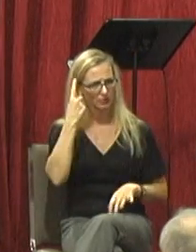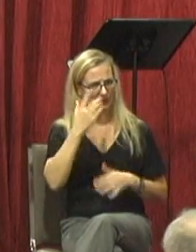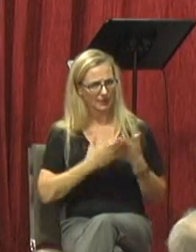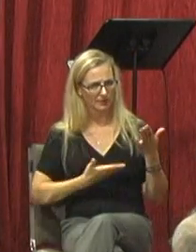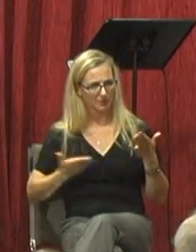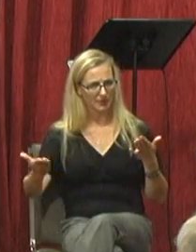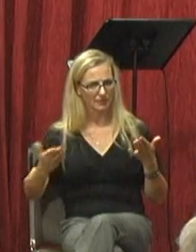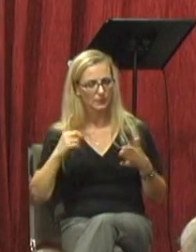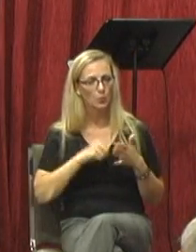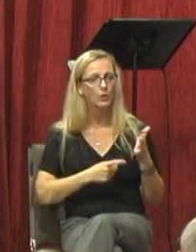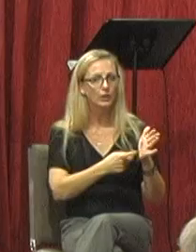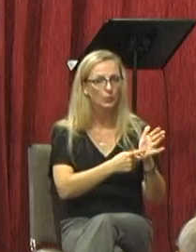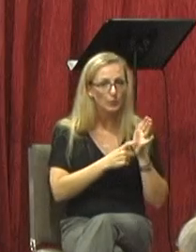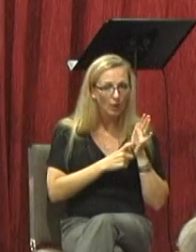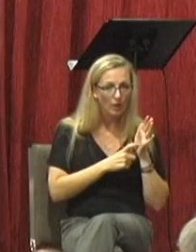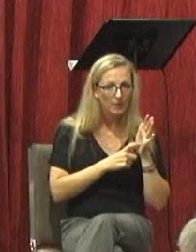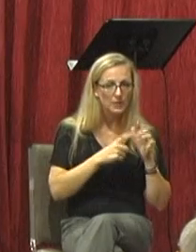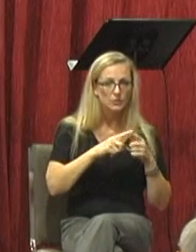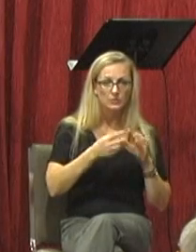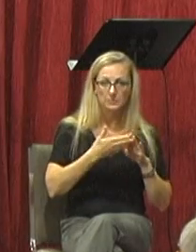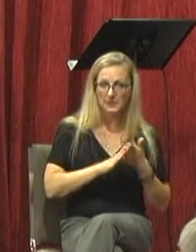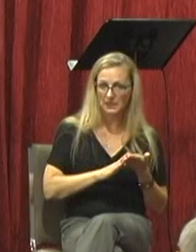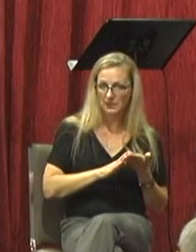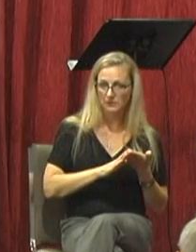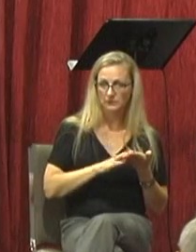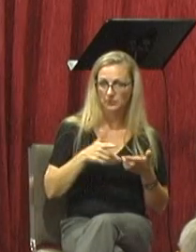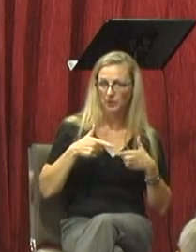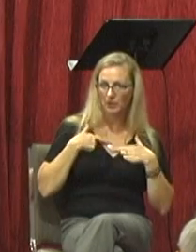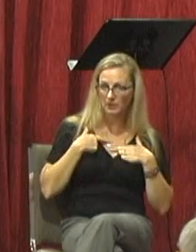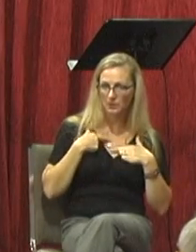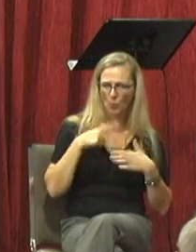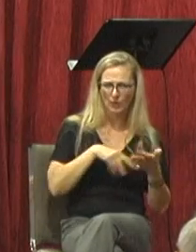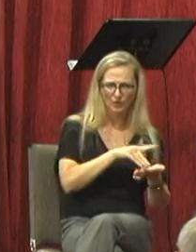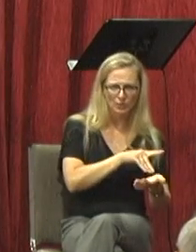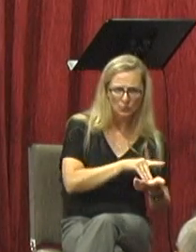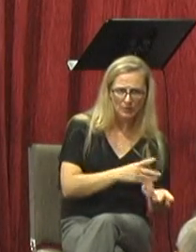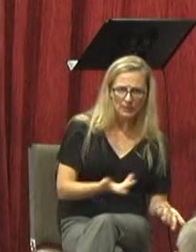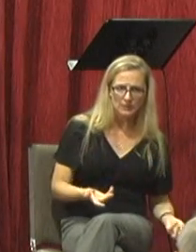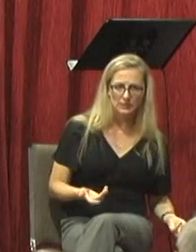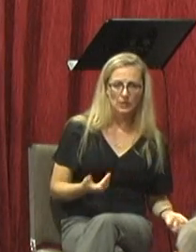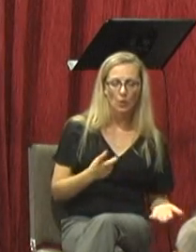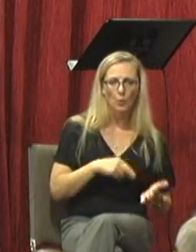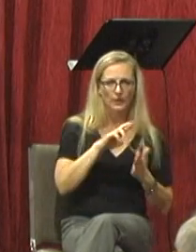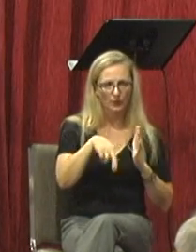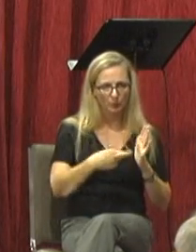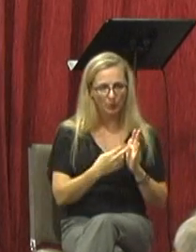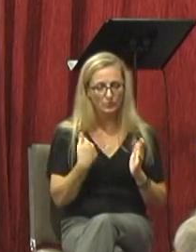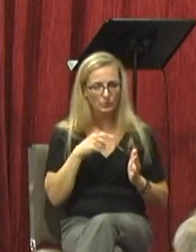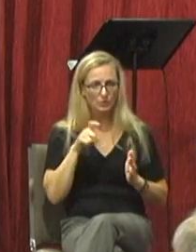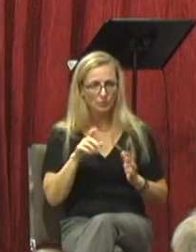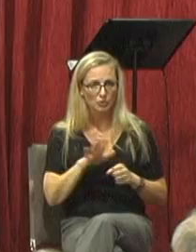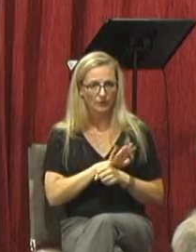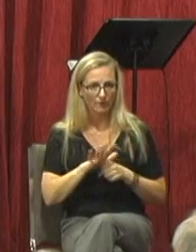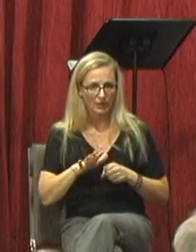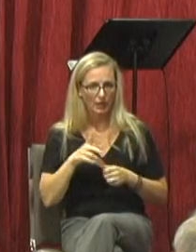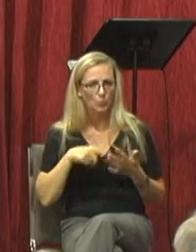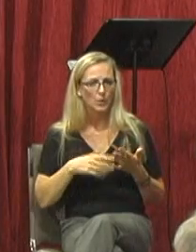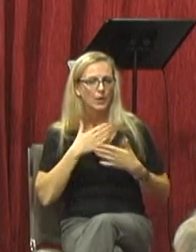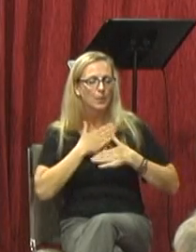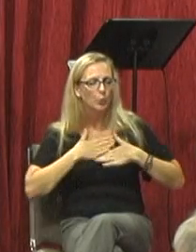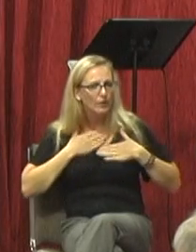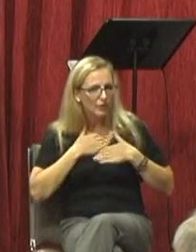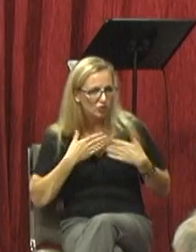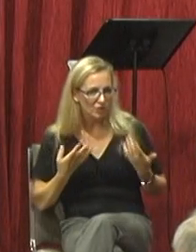are the requirements to be a Kohen? What are the duties? What are the roles we're supposed to fill? And what are the